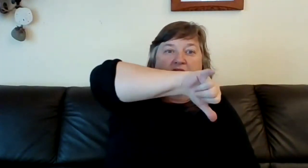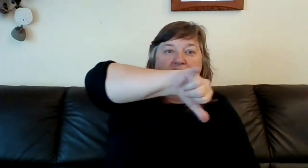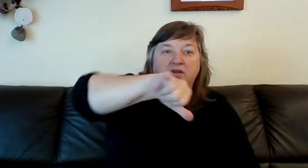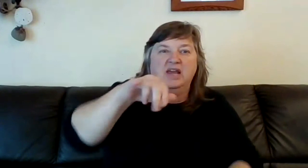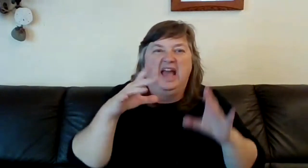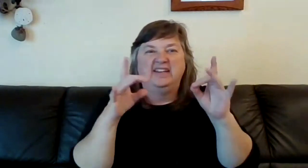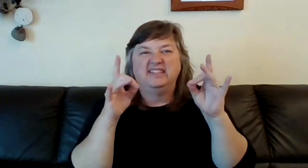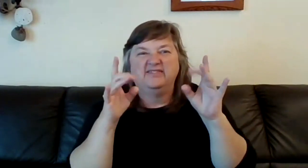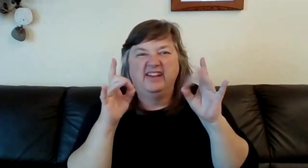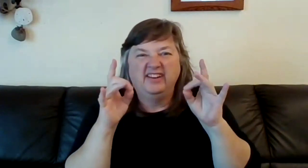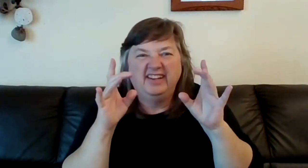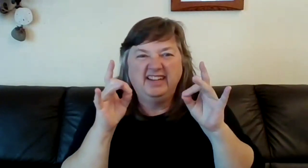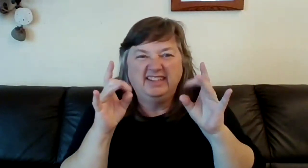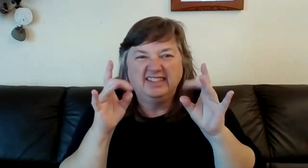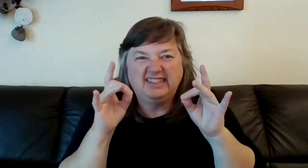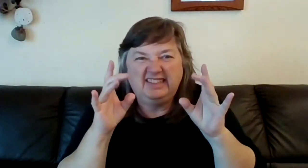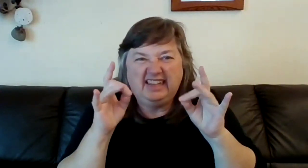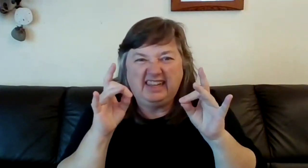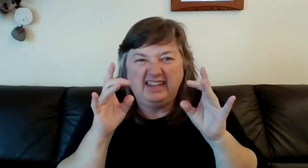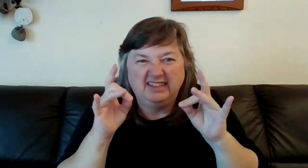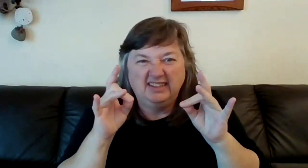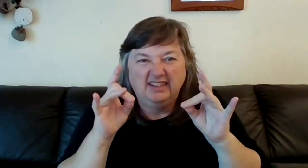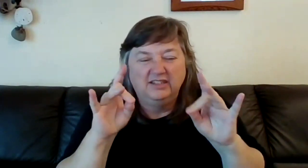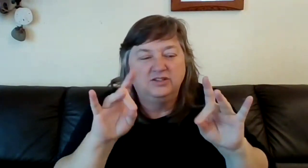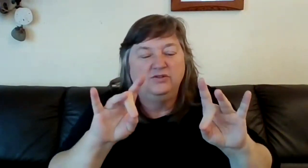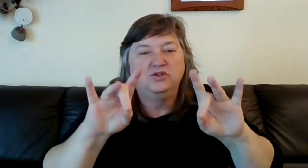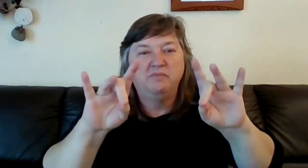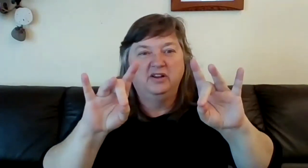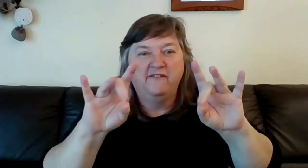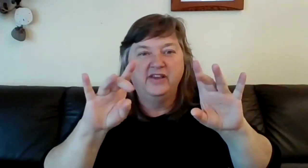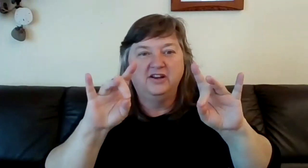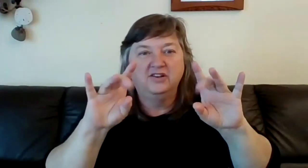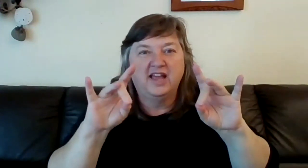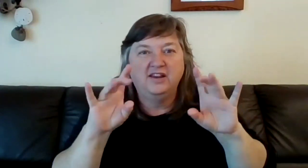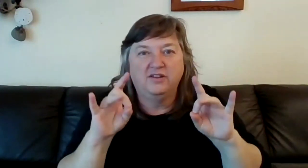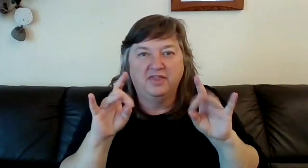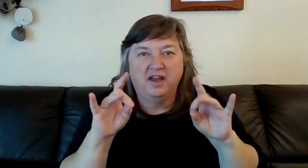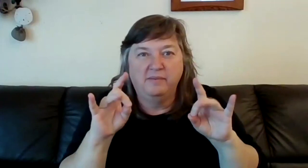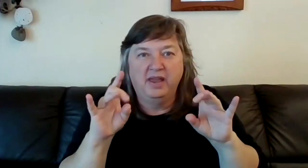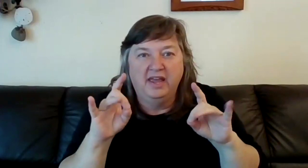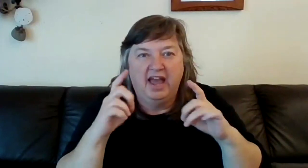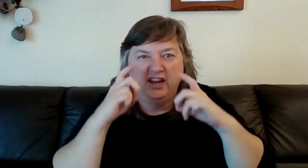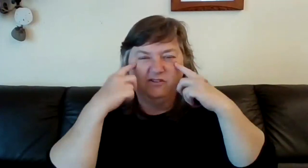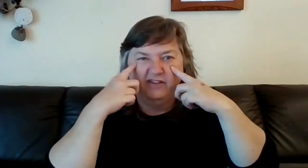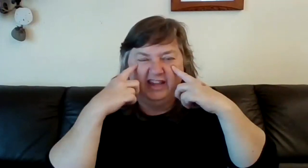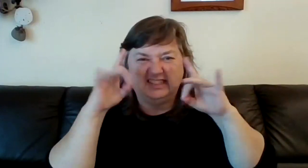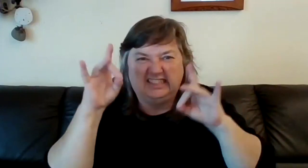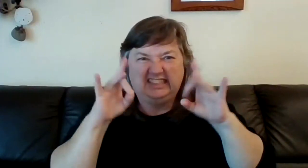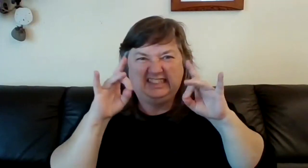around. And it's very sticky. So you use your middle fingers and your thumb and your face.